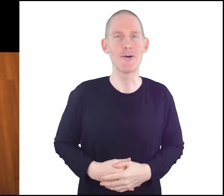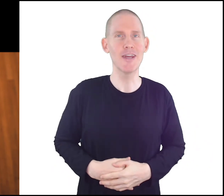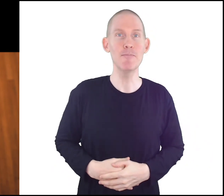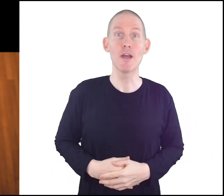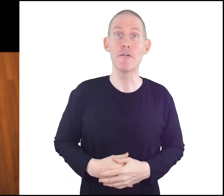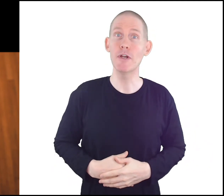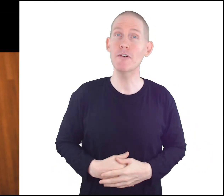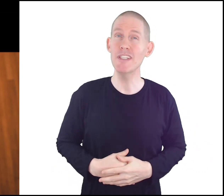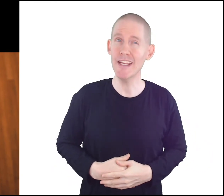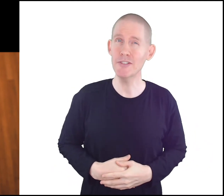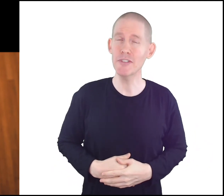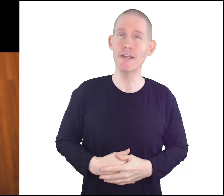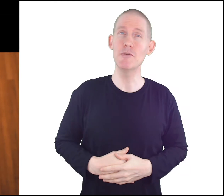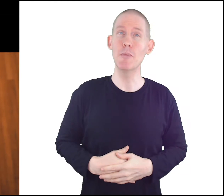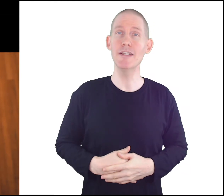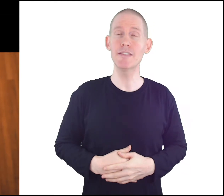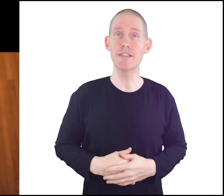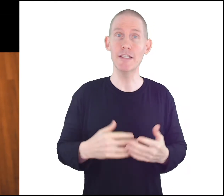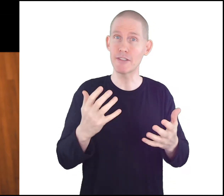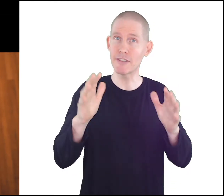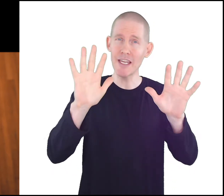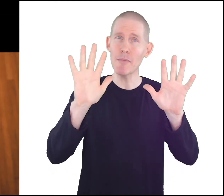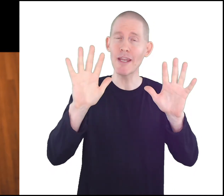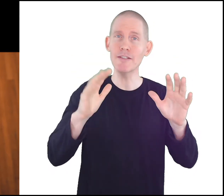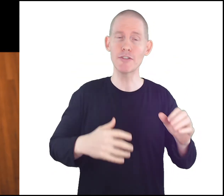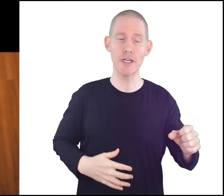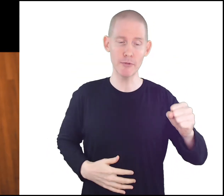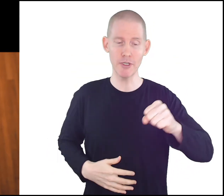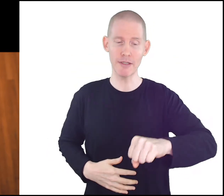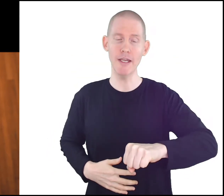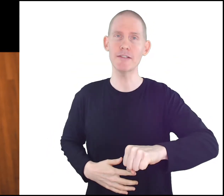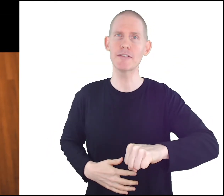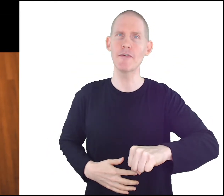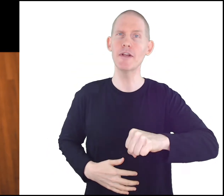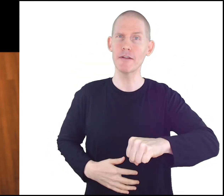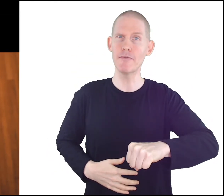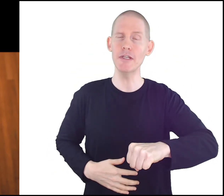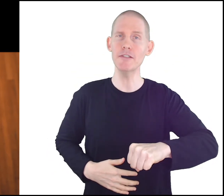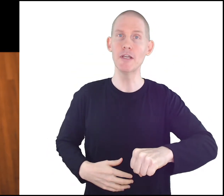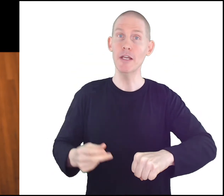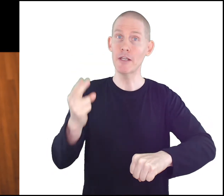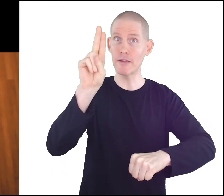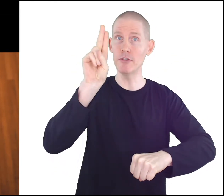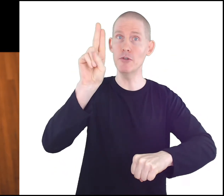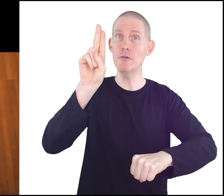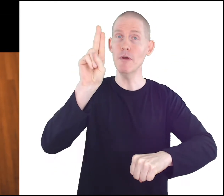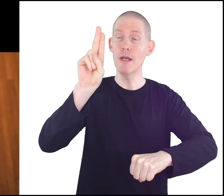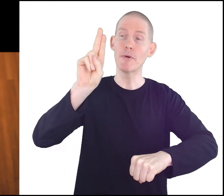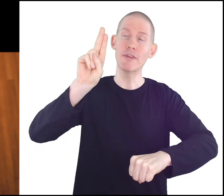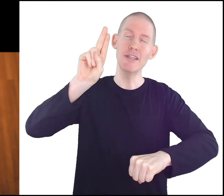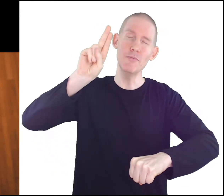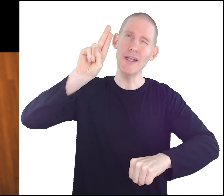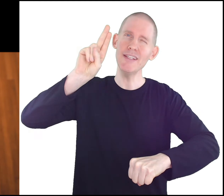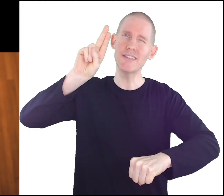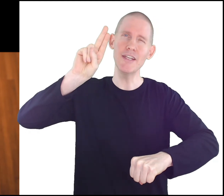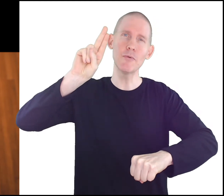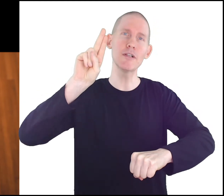Okay, a variation that you may see is the same hand shapes. You got the S down there, the fist, you got the U, but you may see it where it's